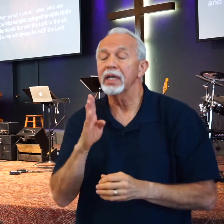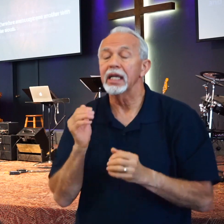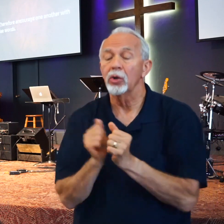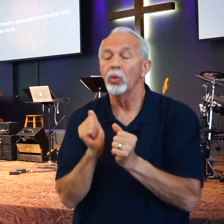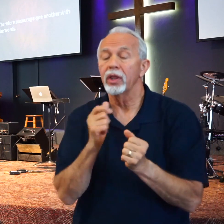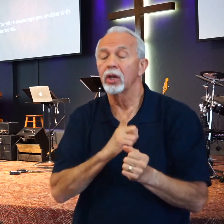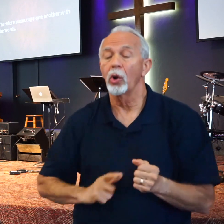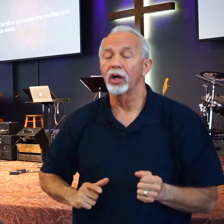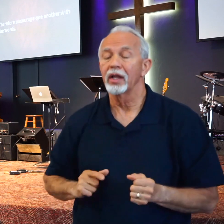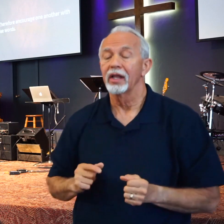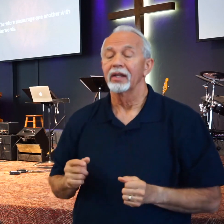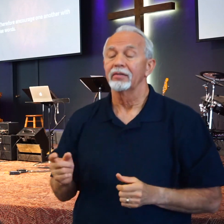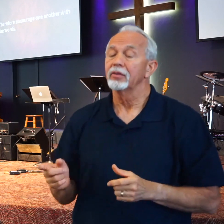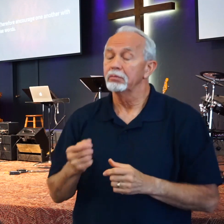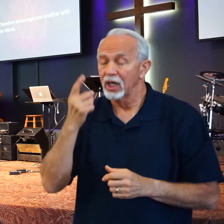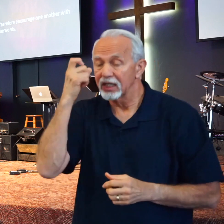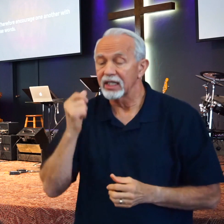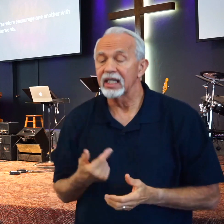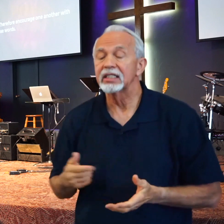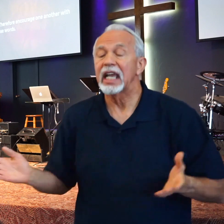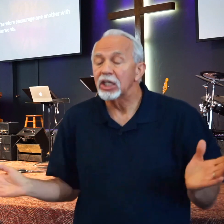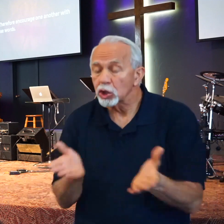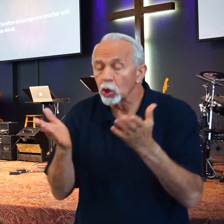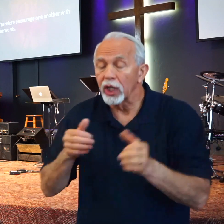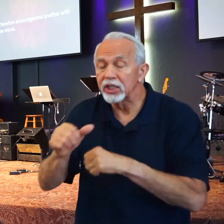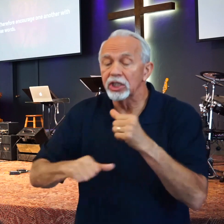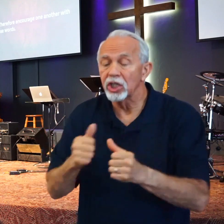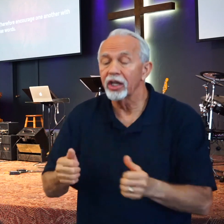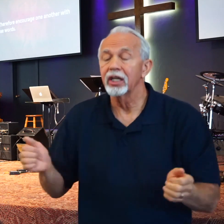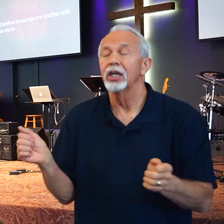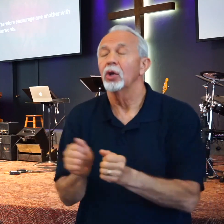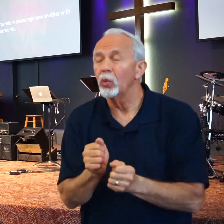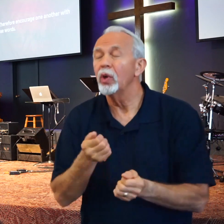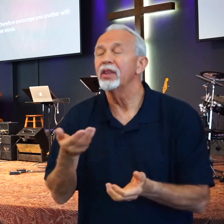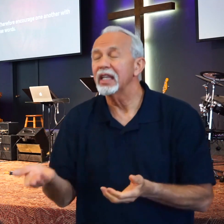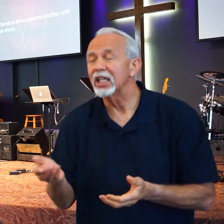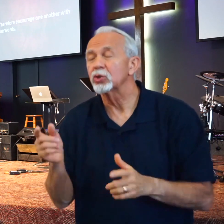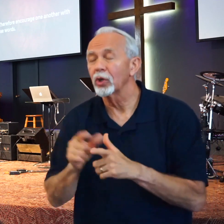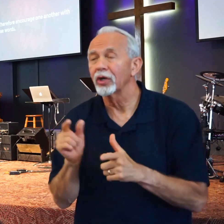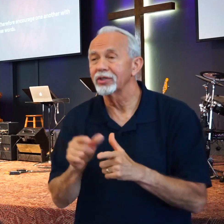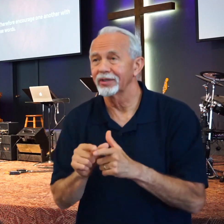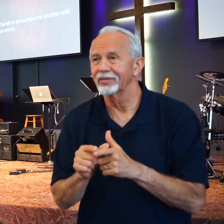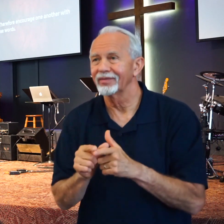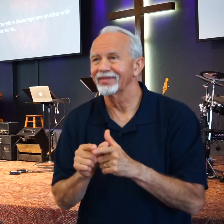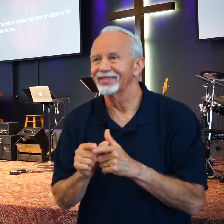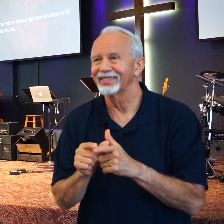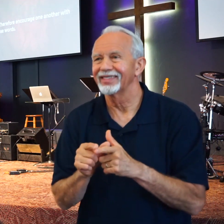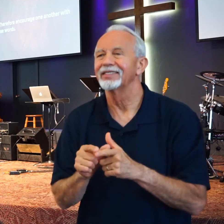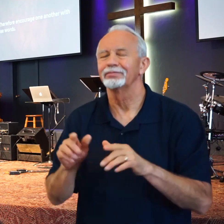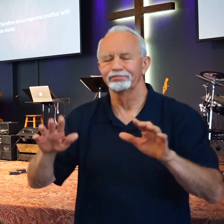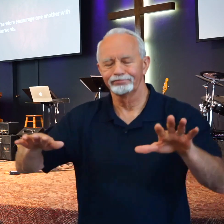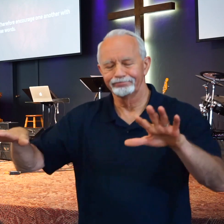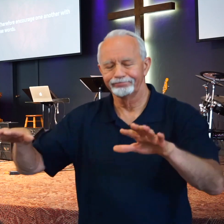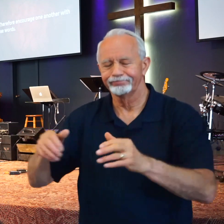Lord. Therefore, encourage one another with these words. This is the word of the Lord. You may be